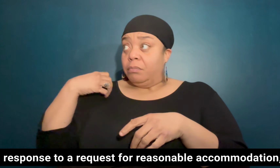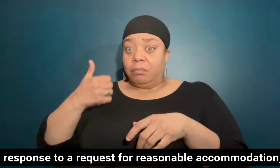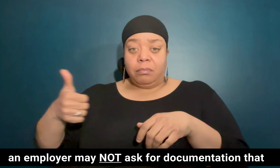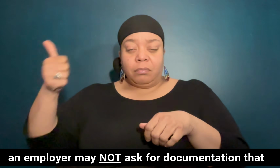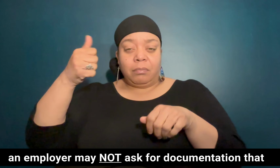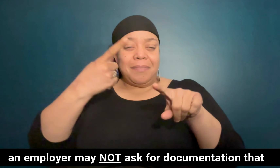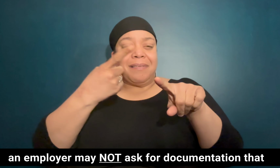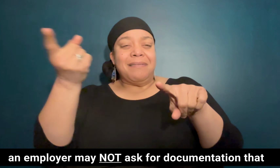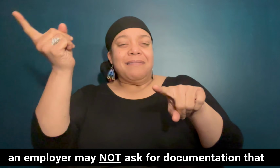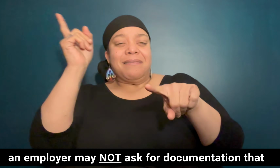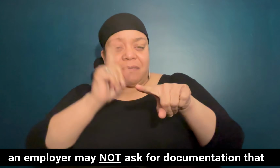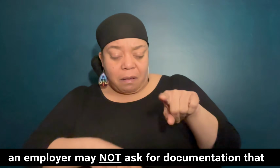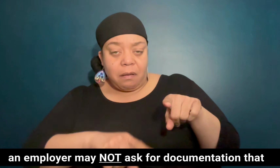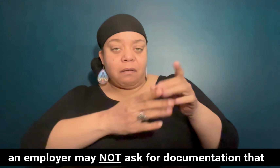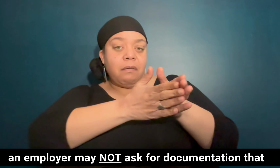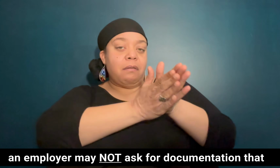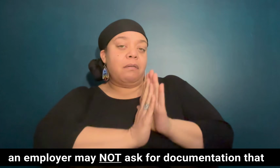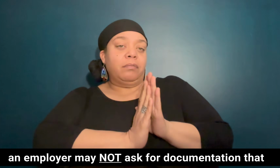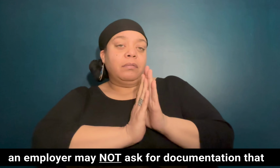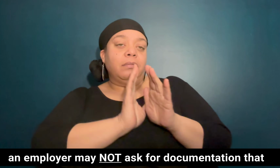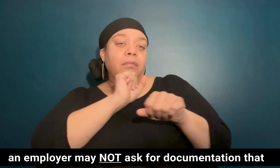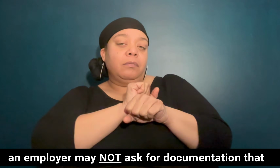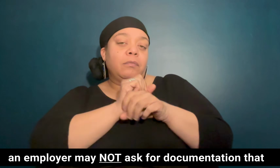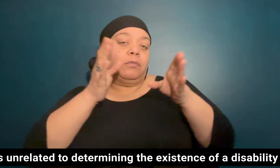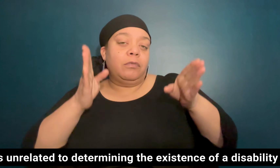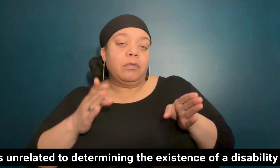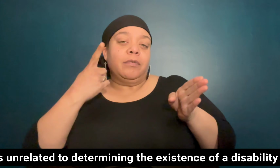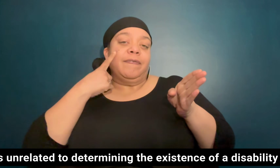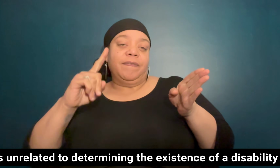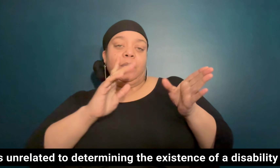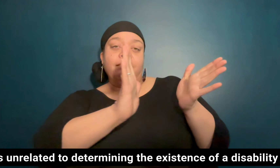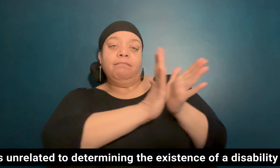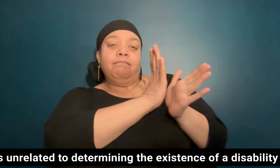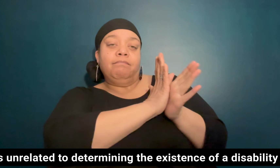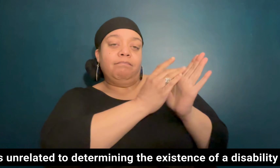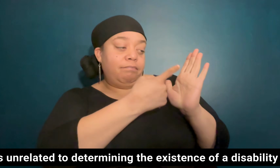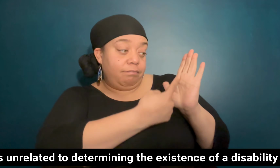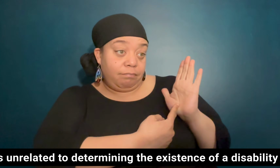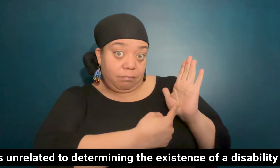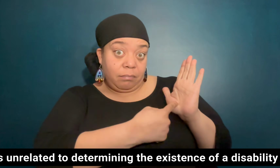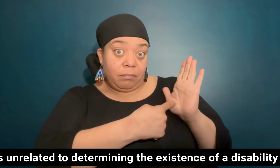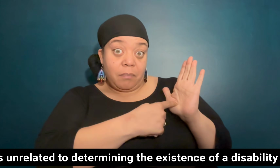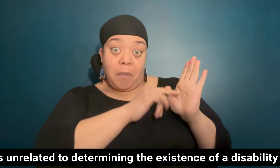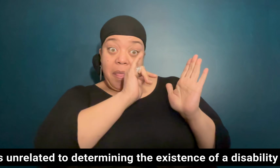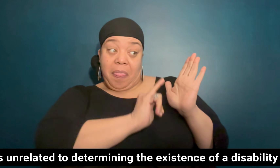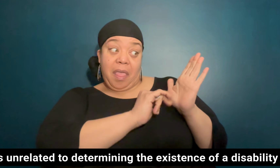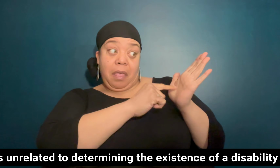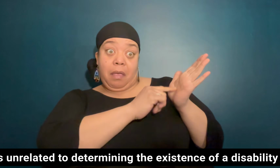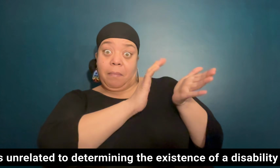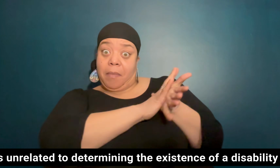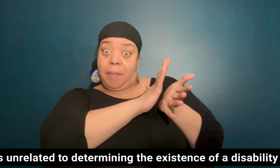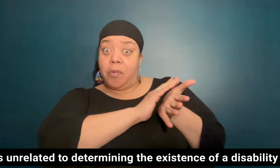an employer may not ask for documentation that is unrelated to determining the existence of a disability